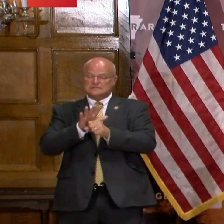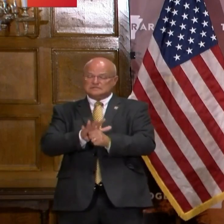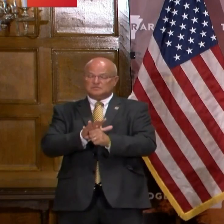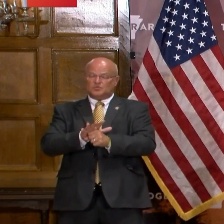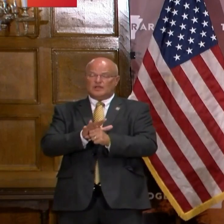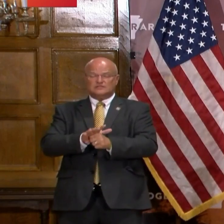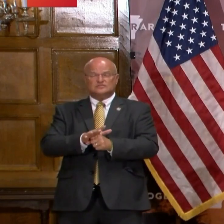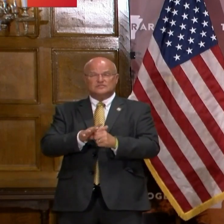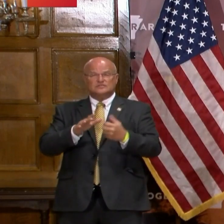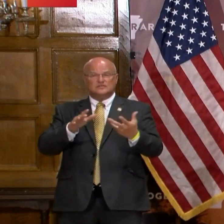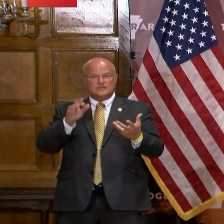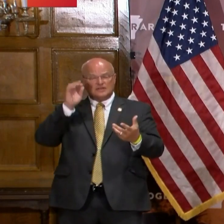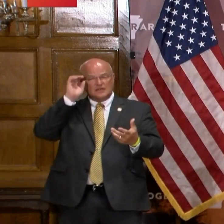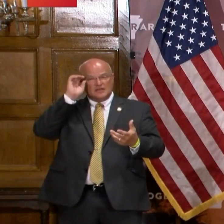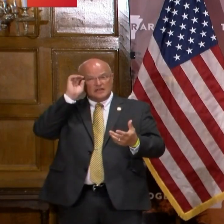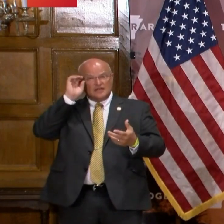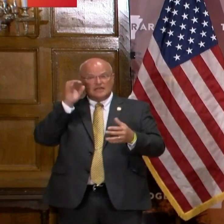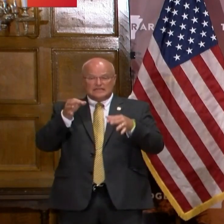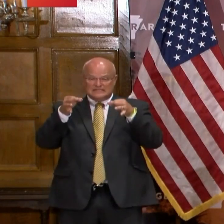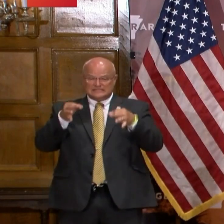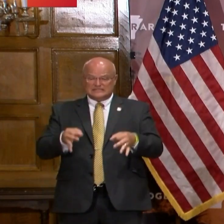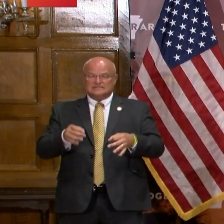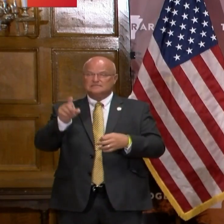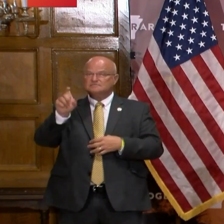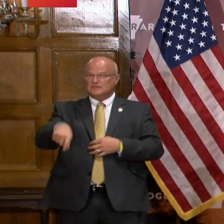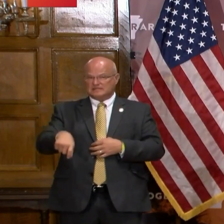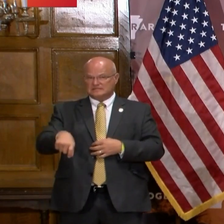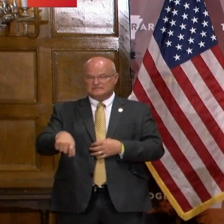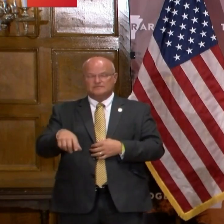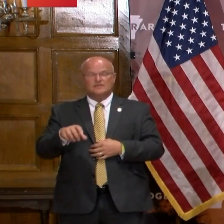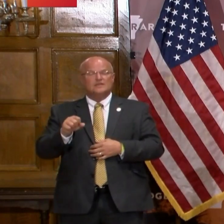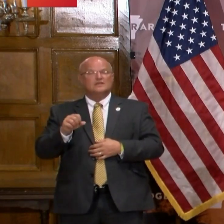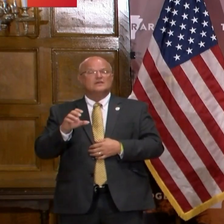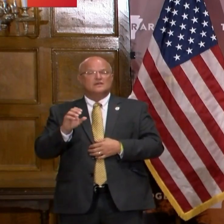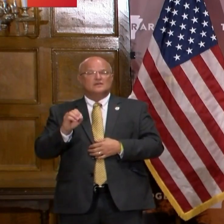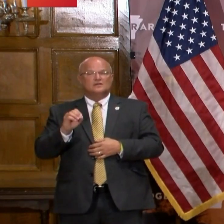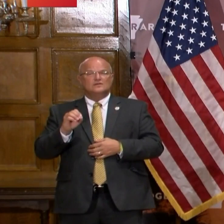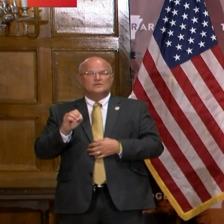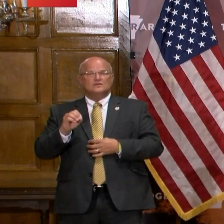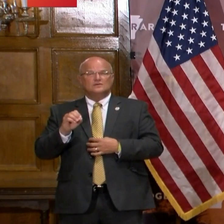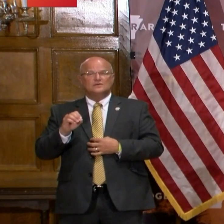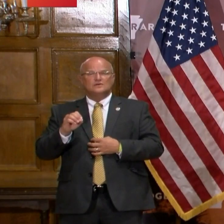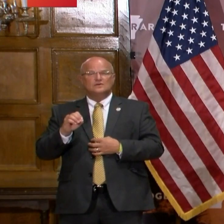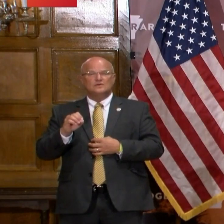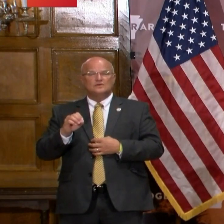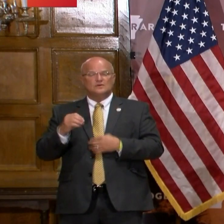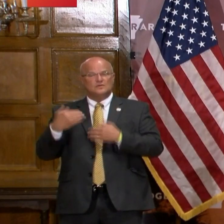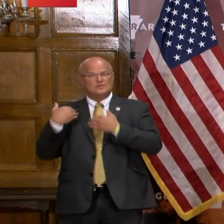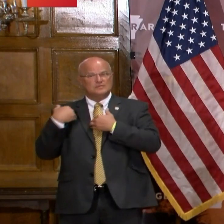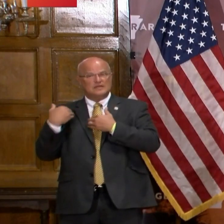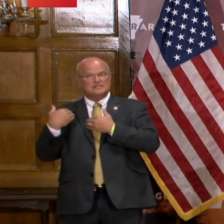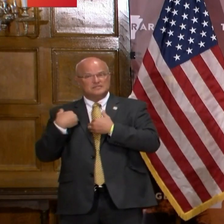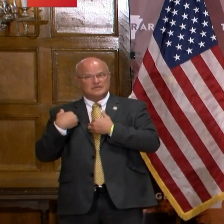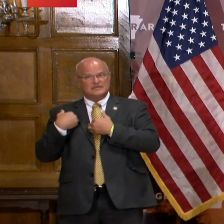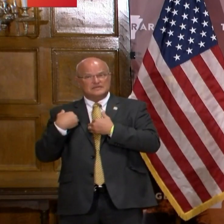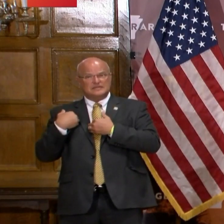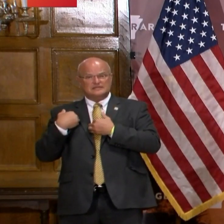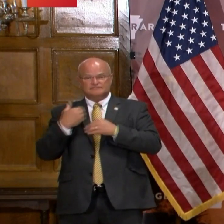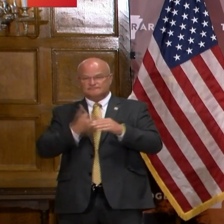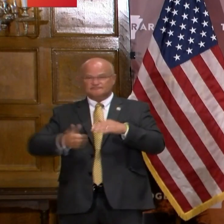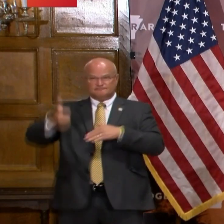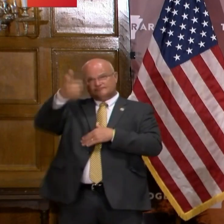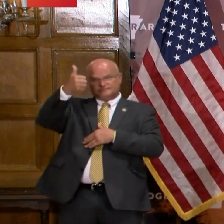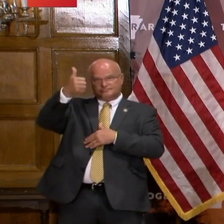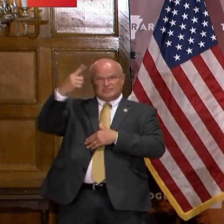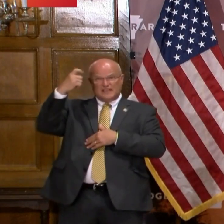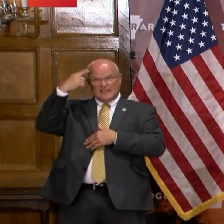under, it was a decision that had to be made. And so it's just simply the responsibility of the chief executive, the